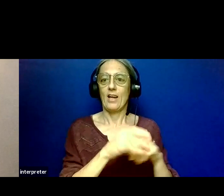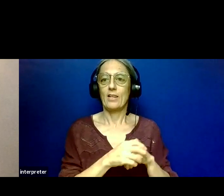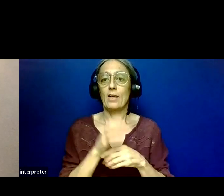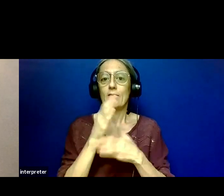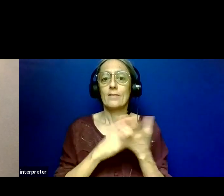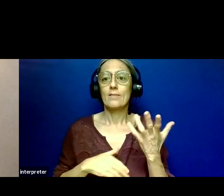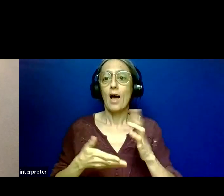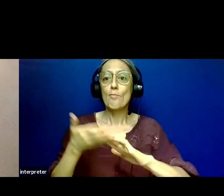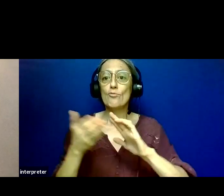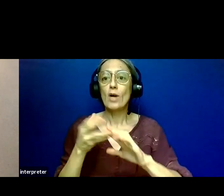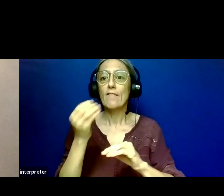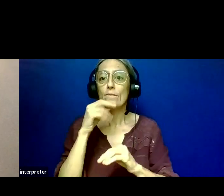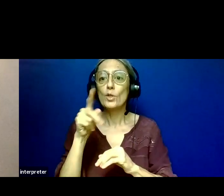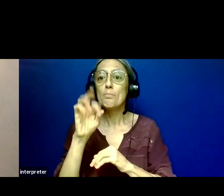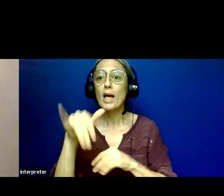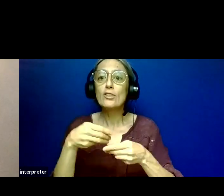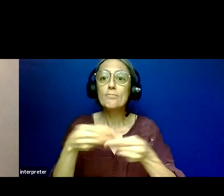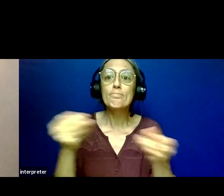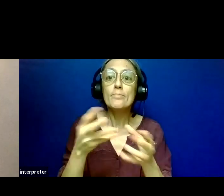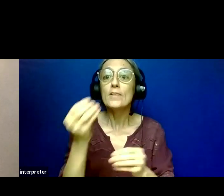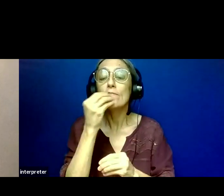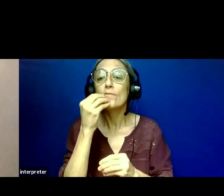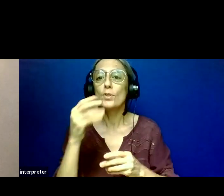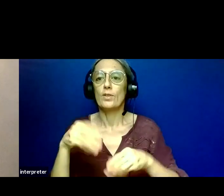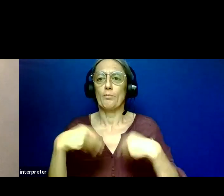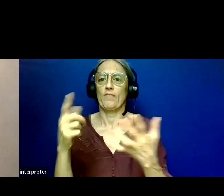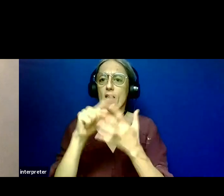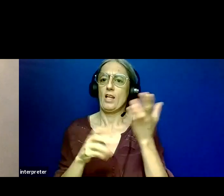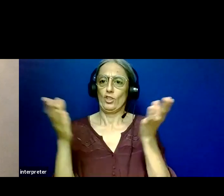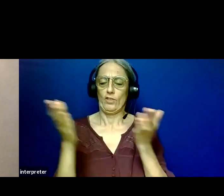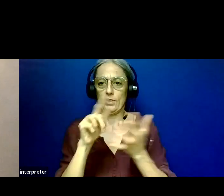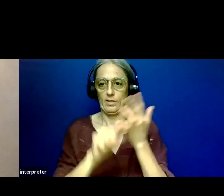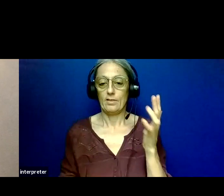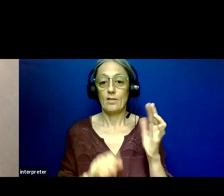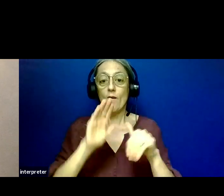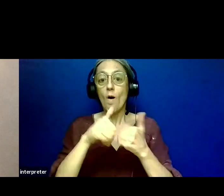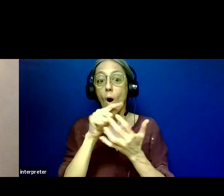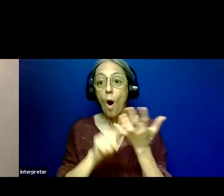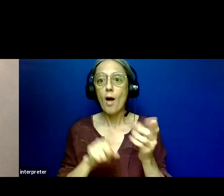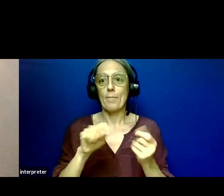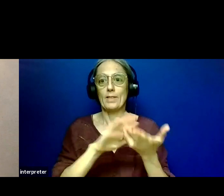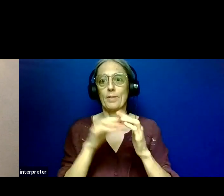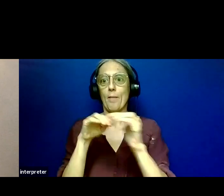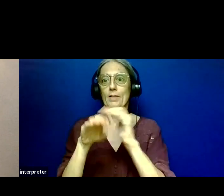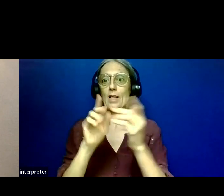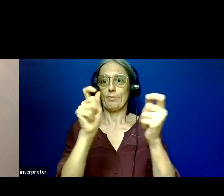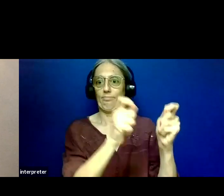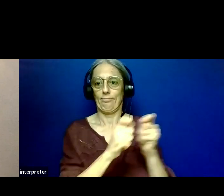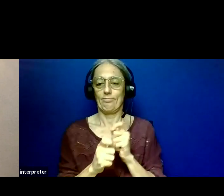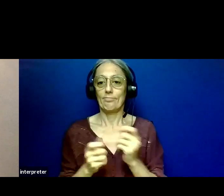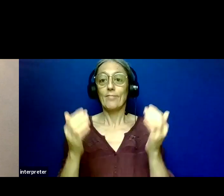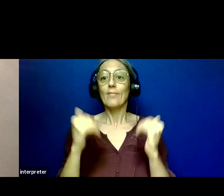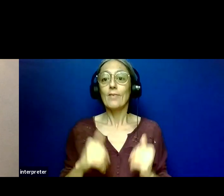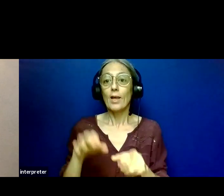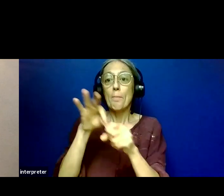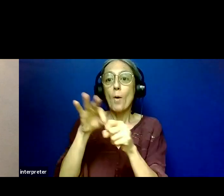food pantries and they provide various services. So those all have to be accessible. Polling